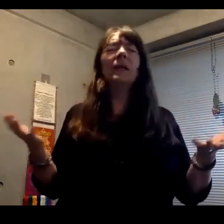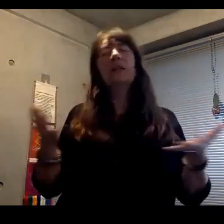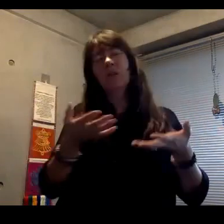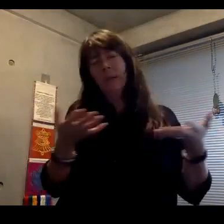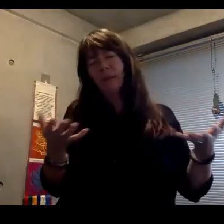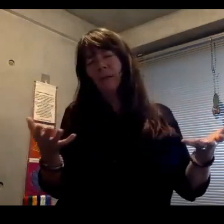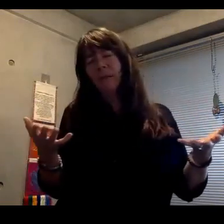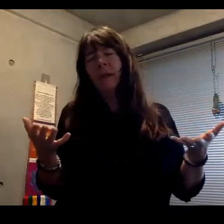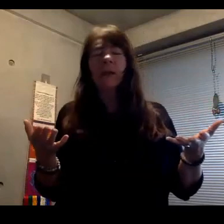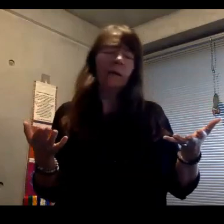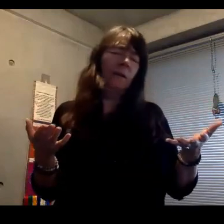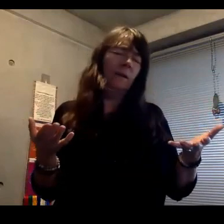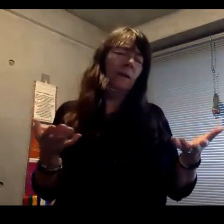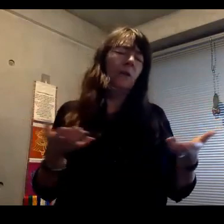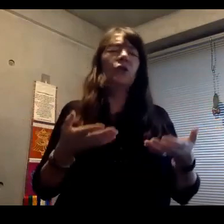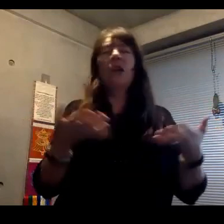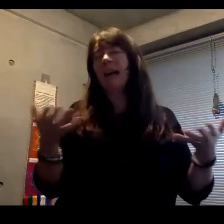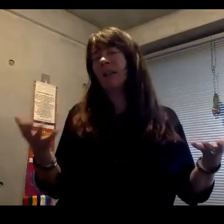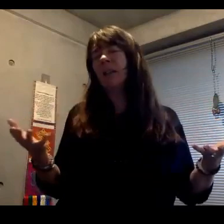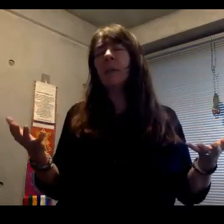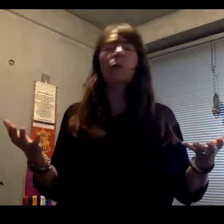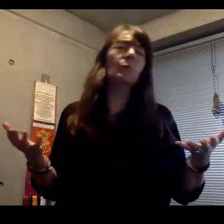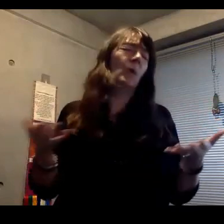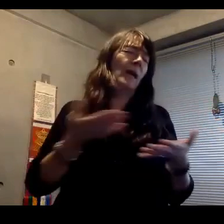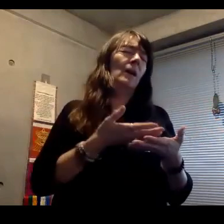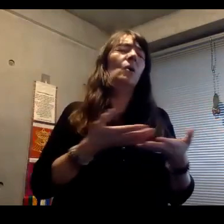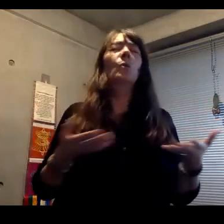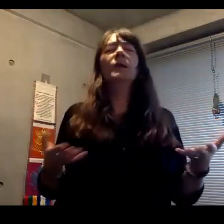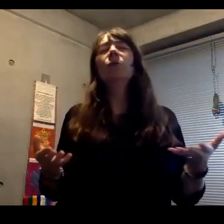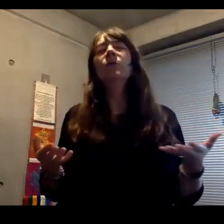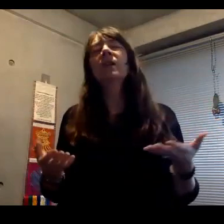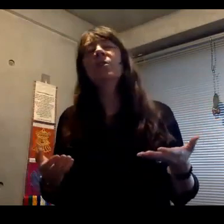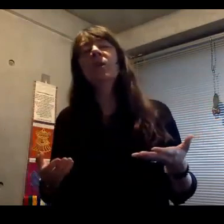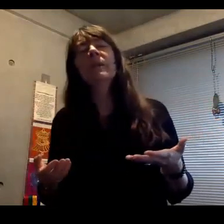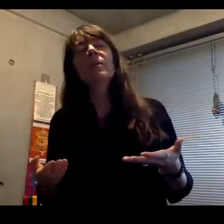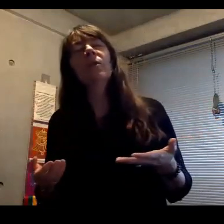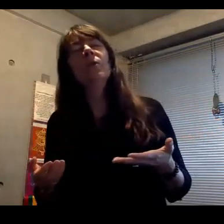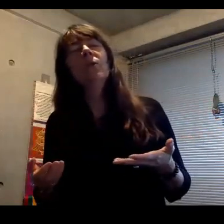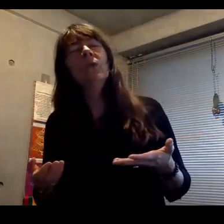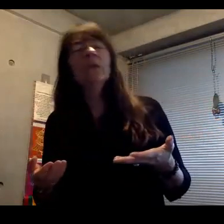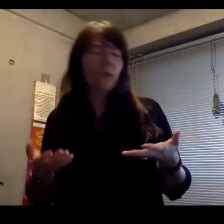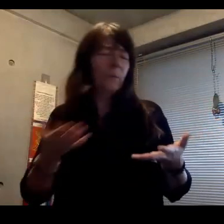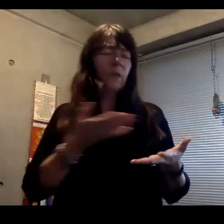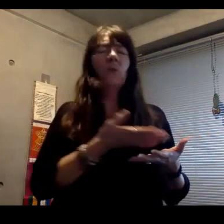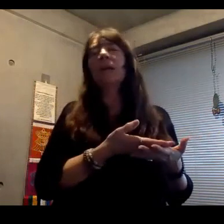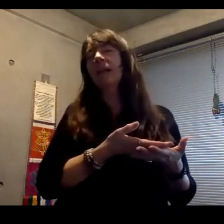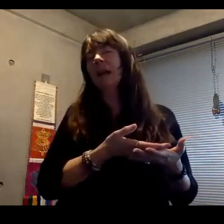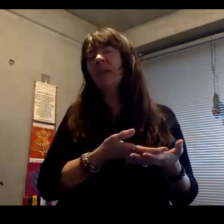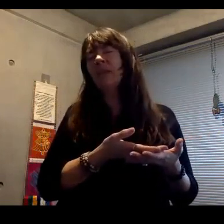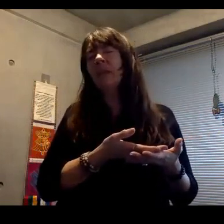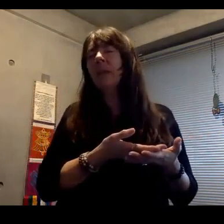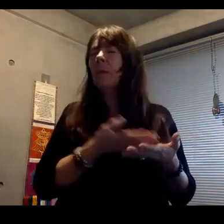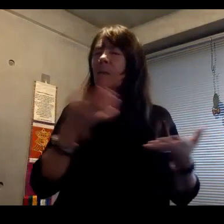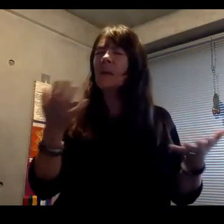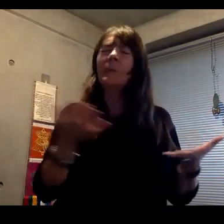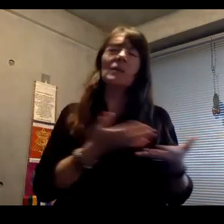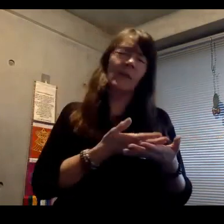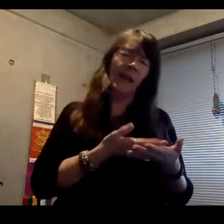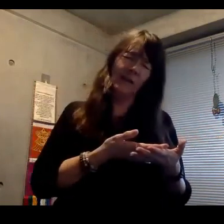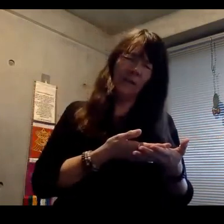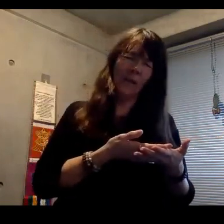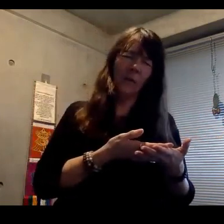might be a little bit of chatting about who's going to jump into what life. There might